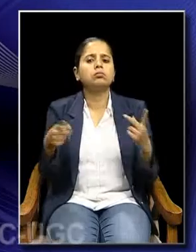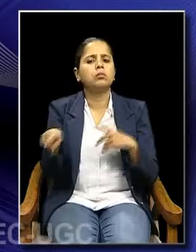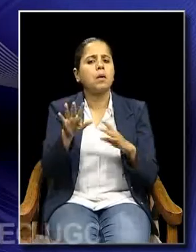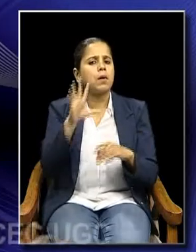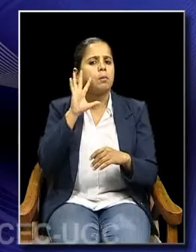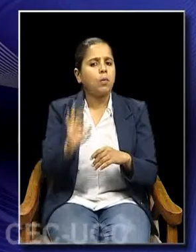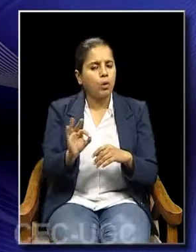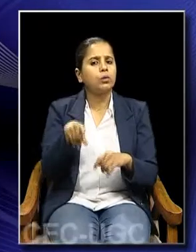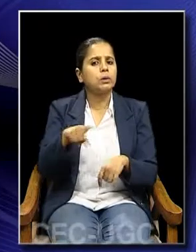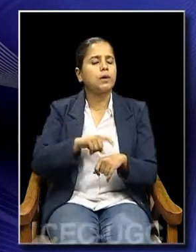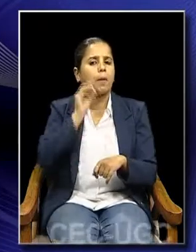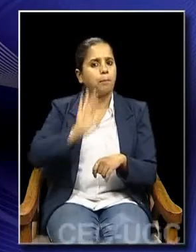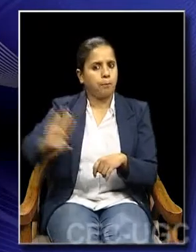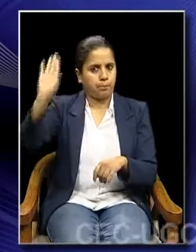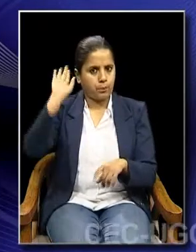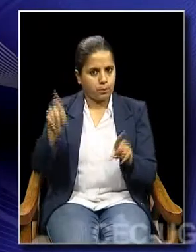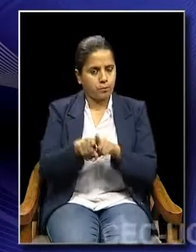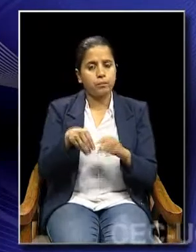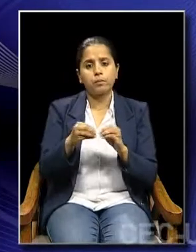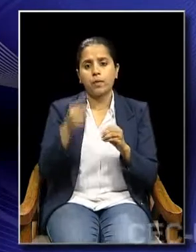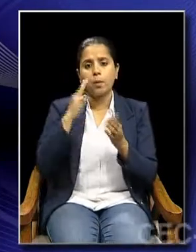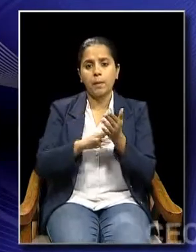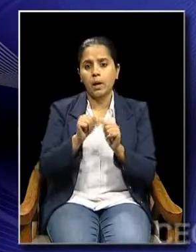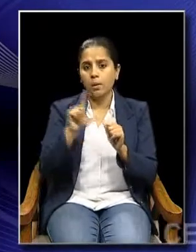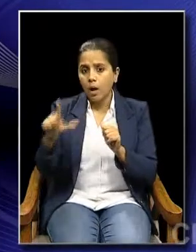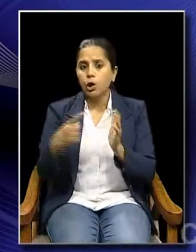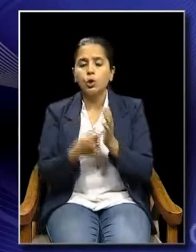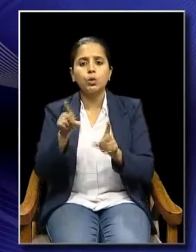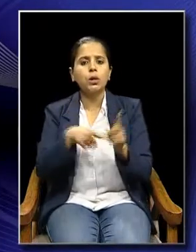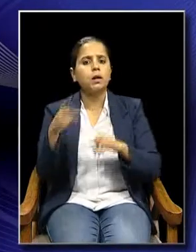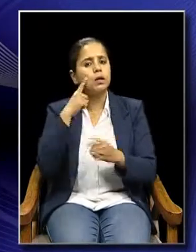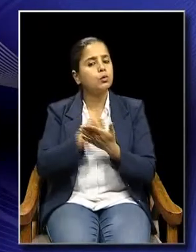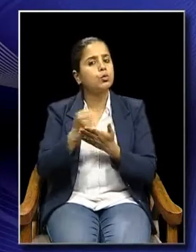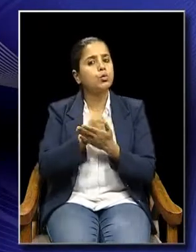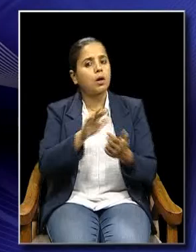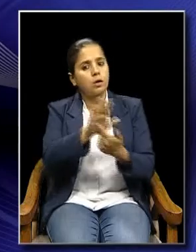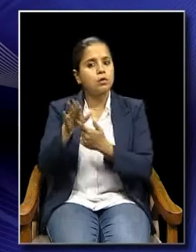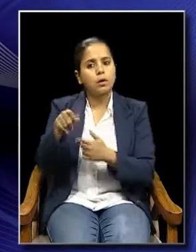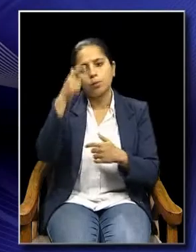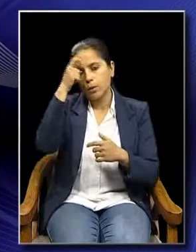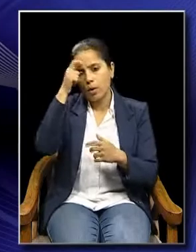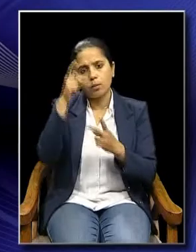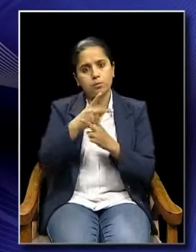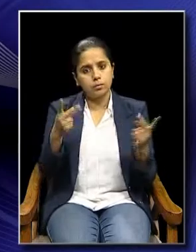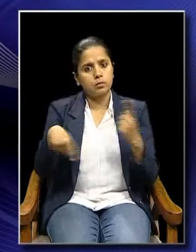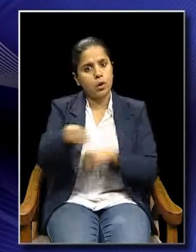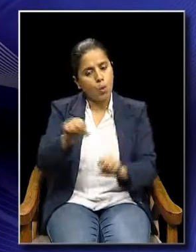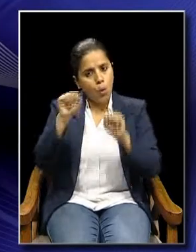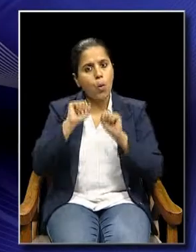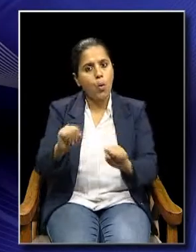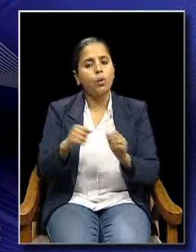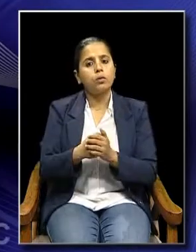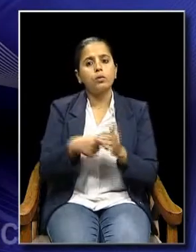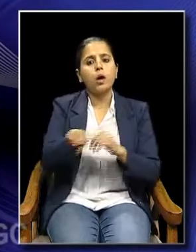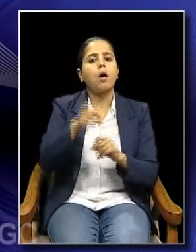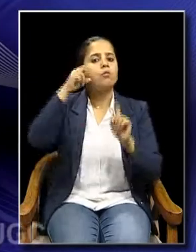relevant in those times, and Bimal Roy's cinema tries to address those problems from his own